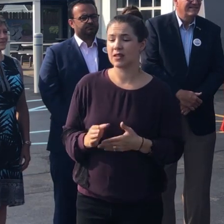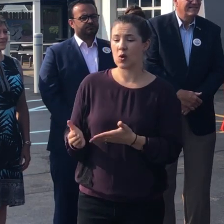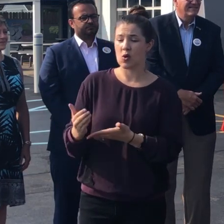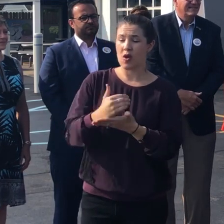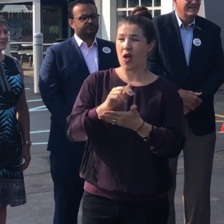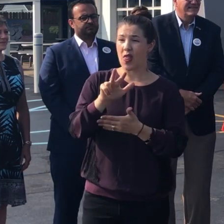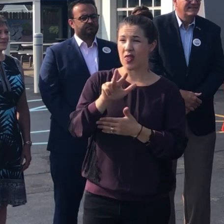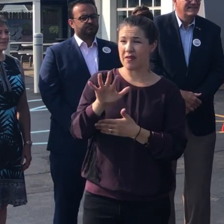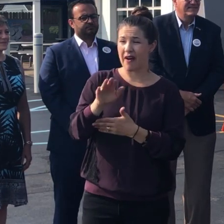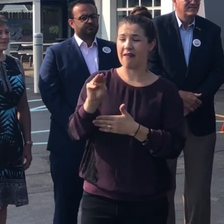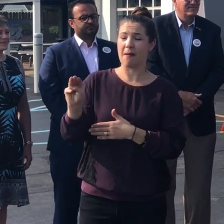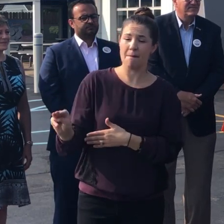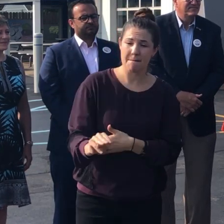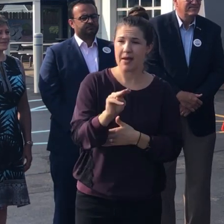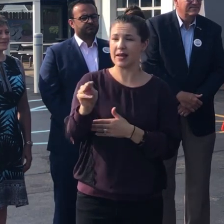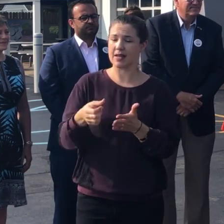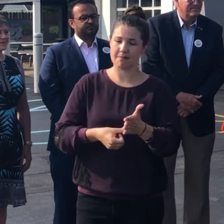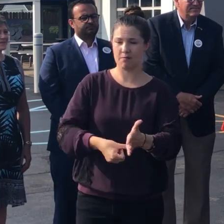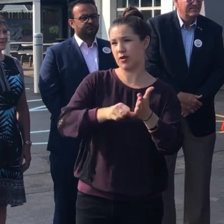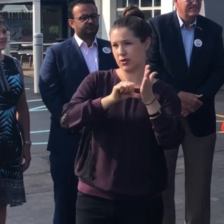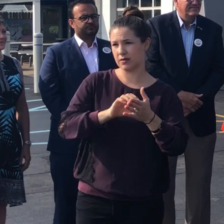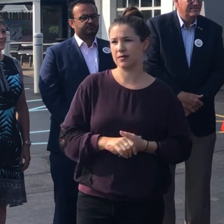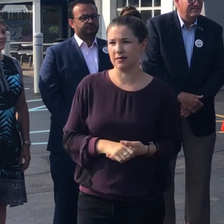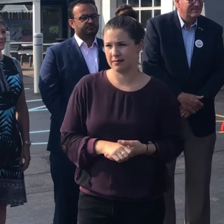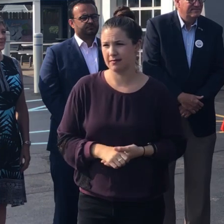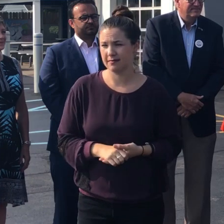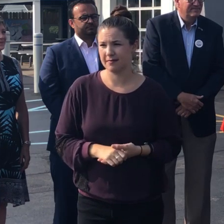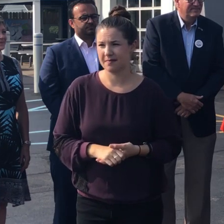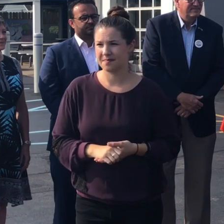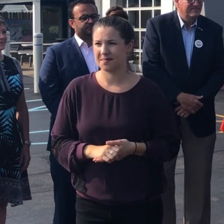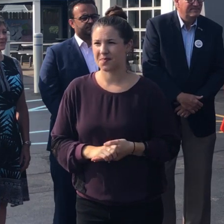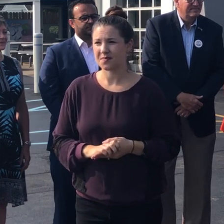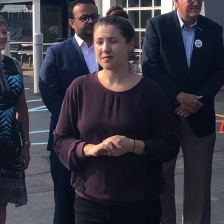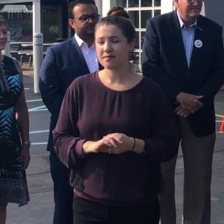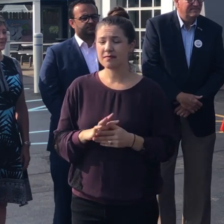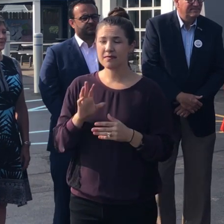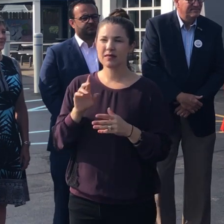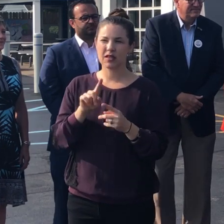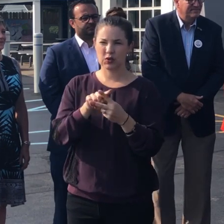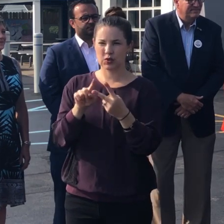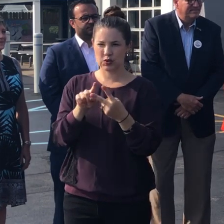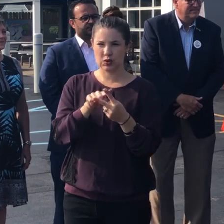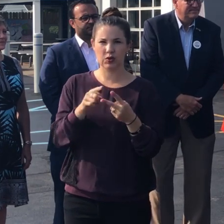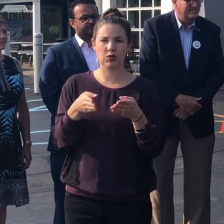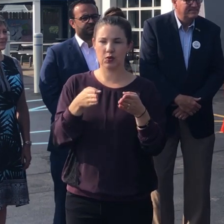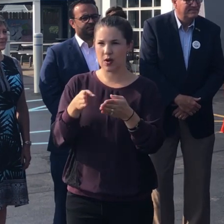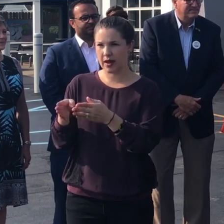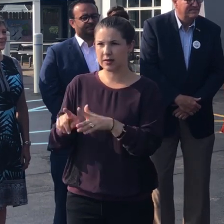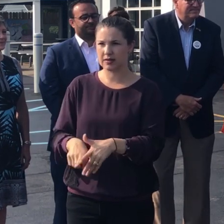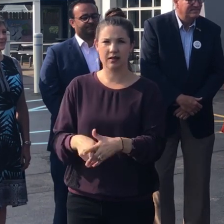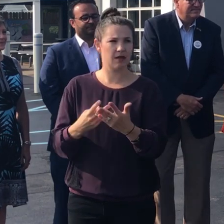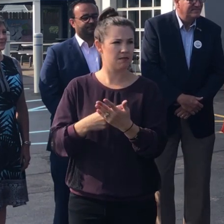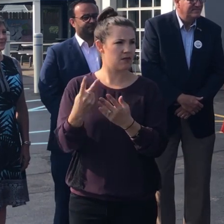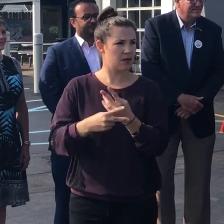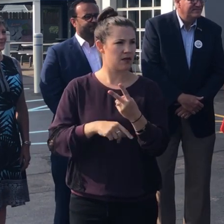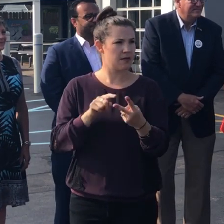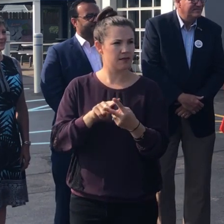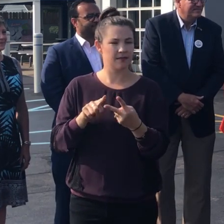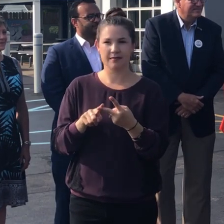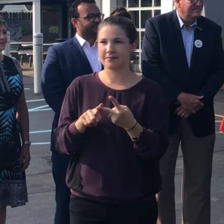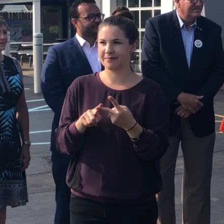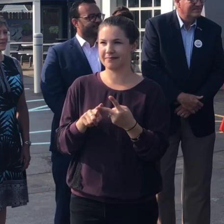35 million impressions. The campaign will launch in 2 waves, again starting with Small Business